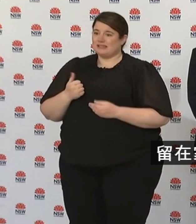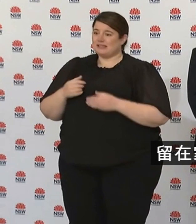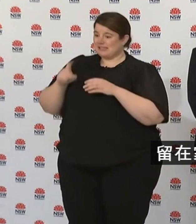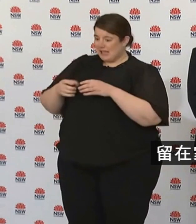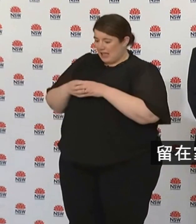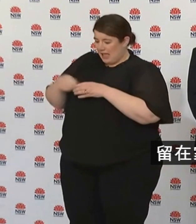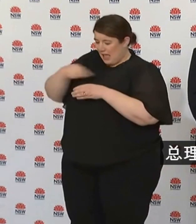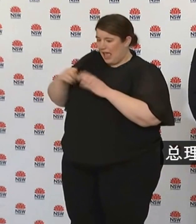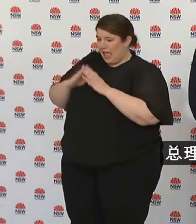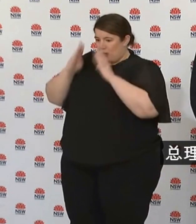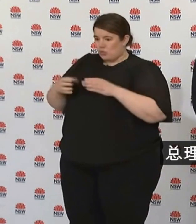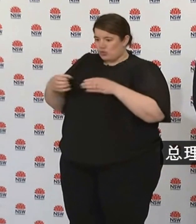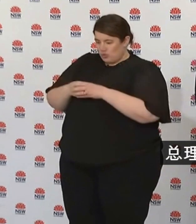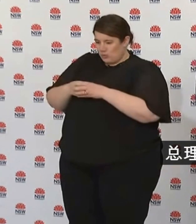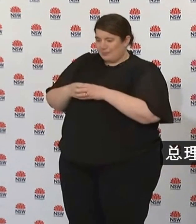the broader.